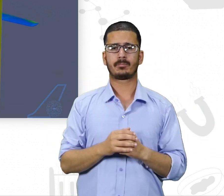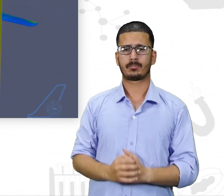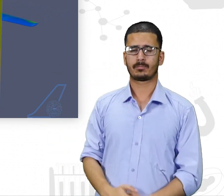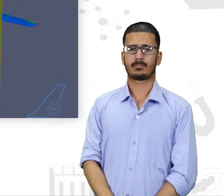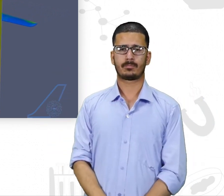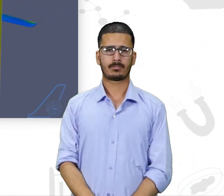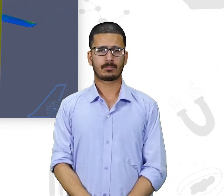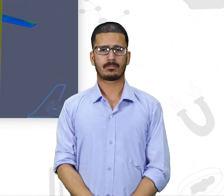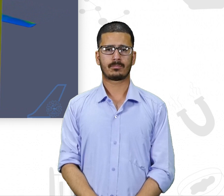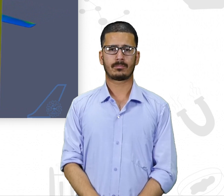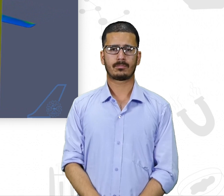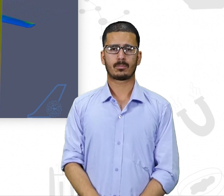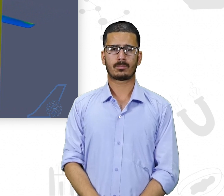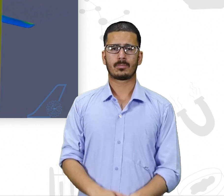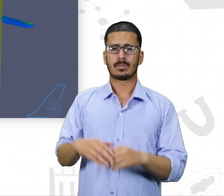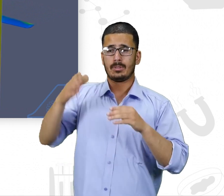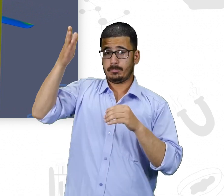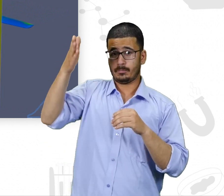pressure.